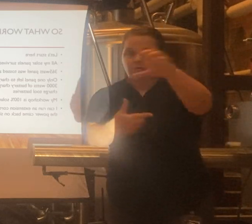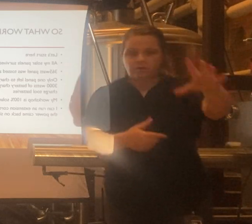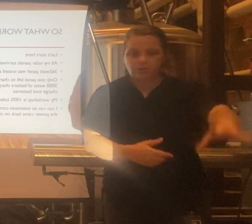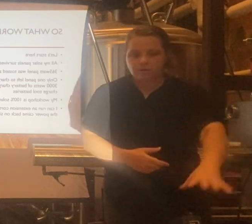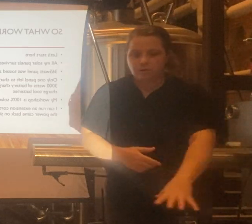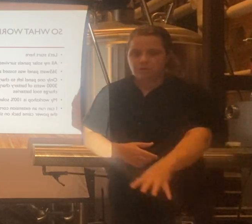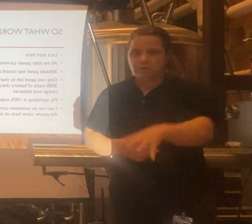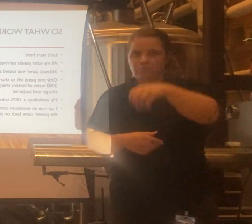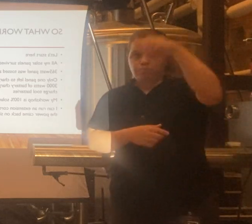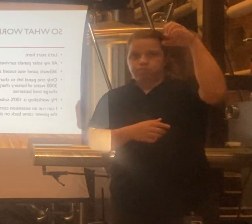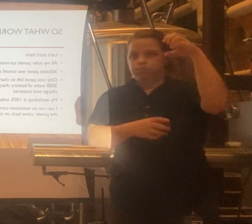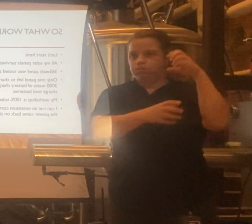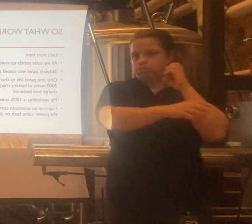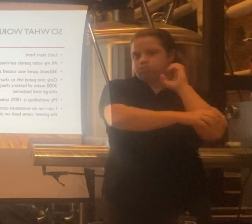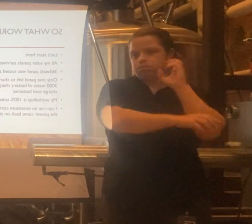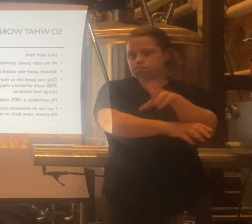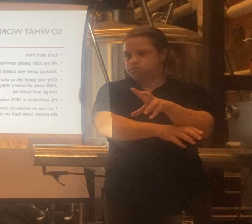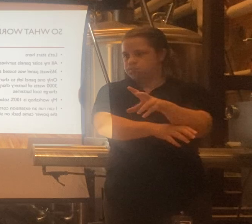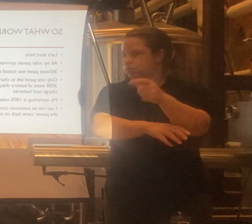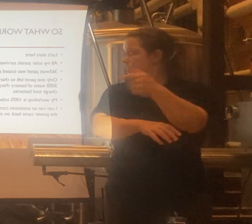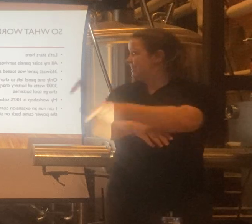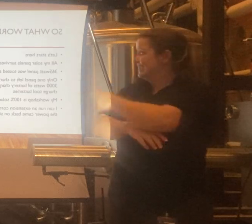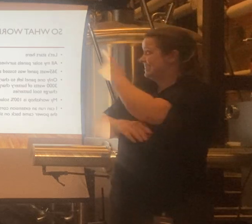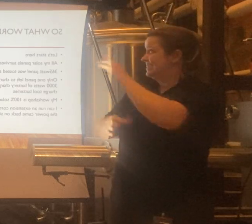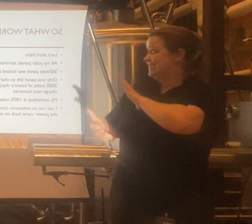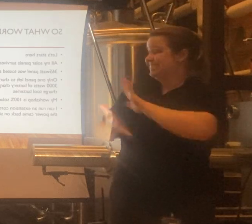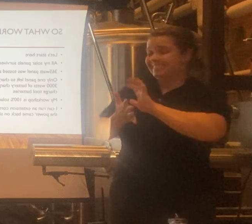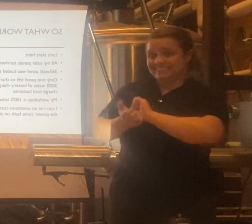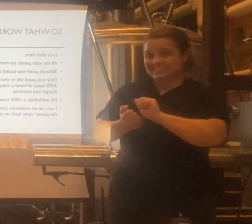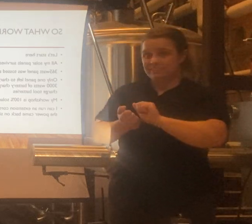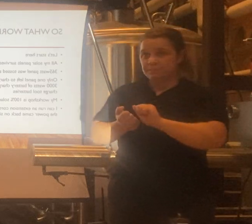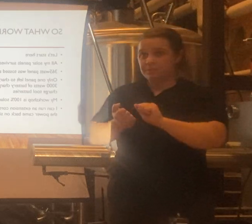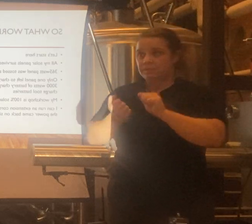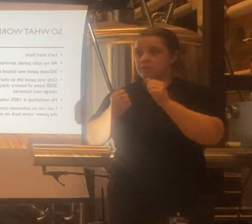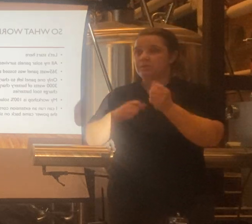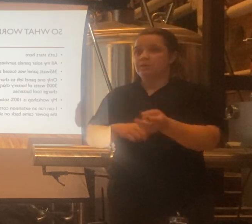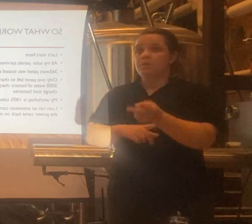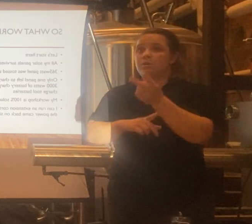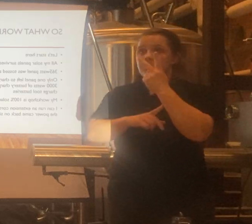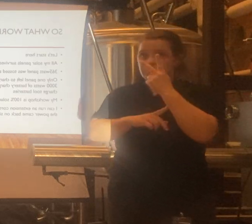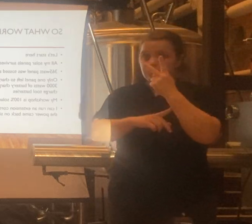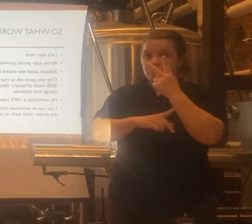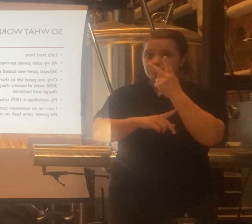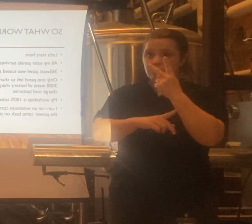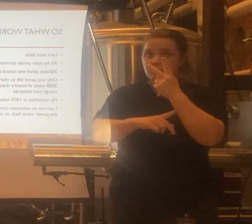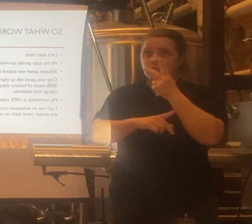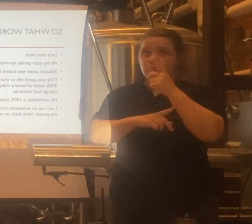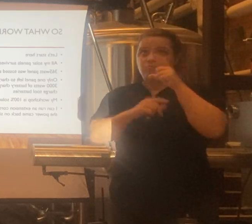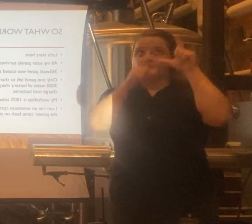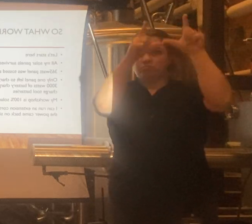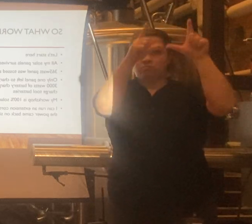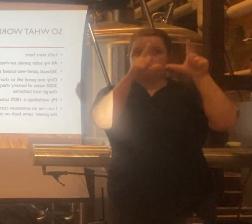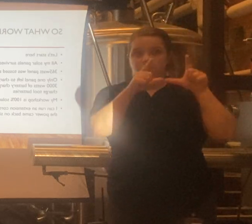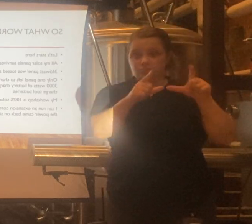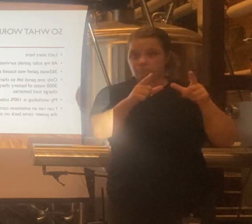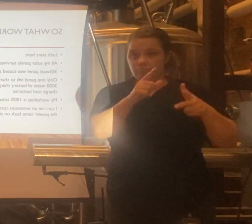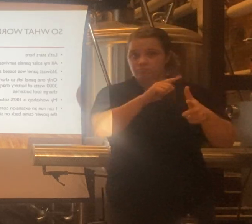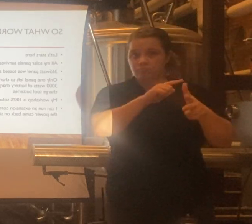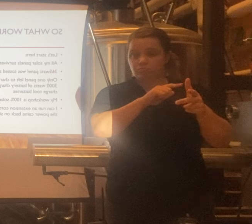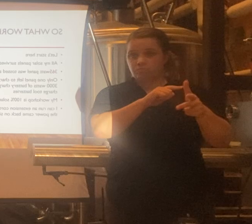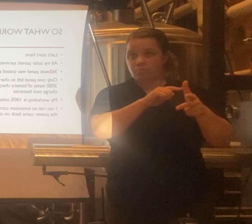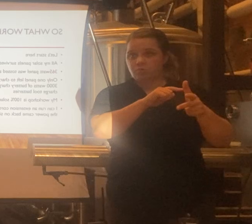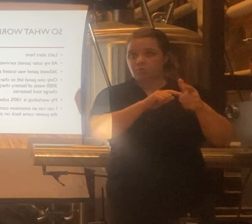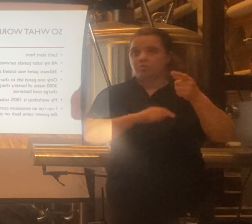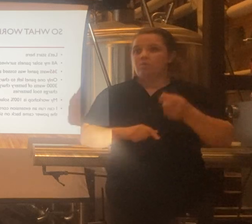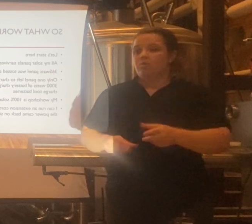there's the damage to it. The other one survived, so I had 2 on a tracker, I had 2 on the ground, 1 got destroyed.